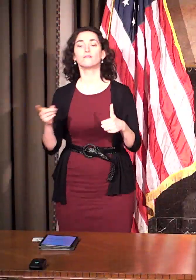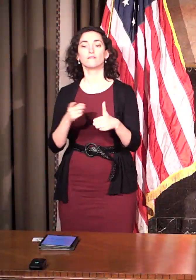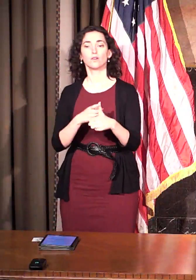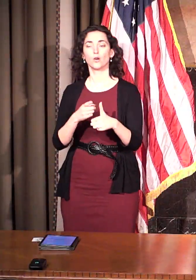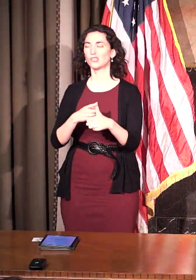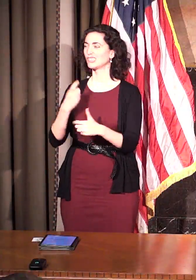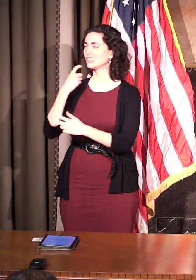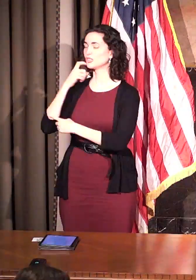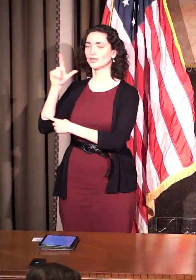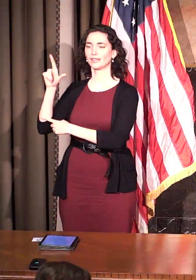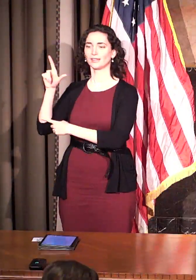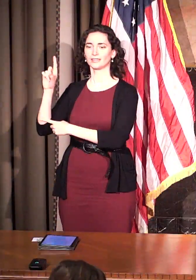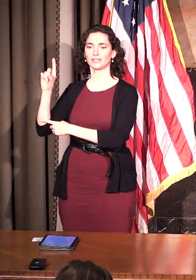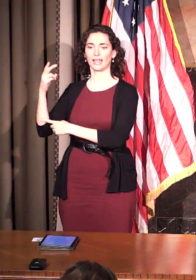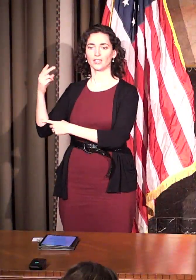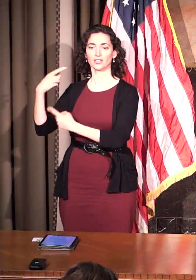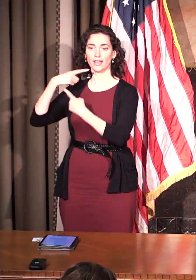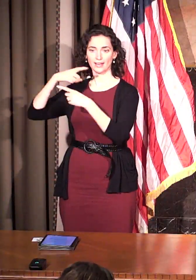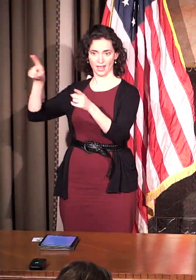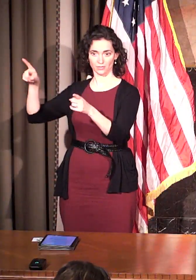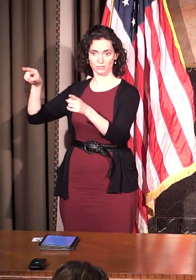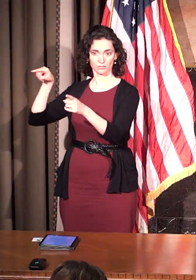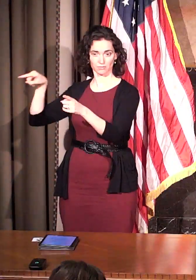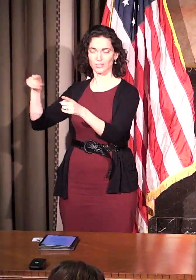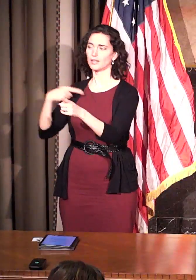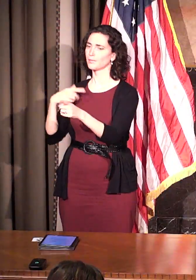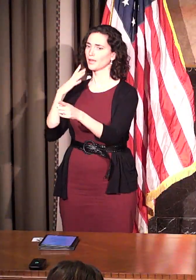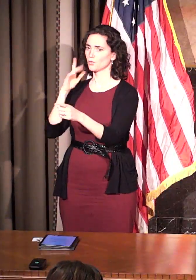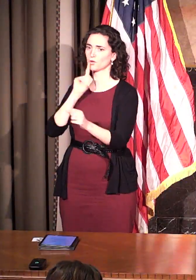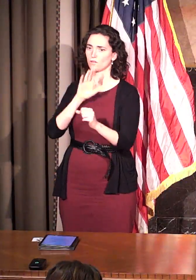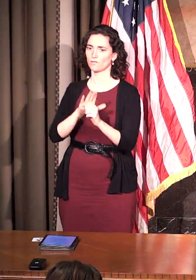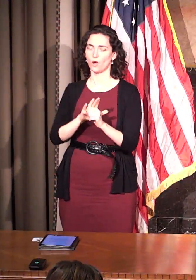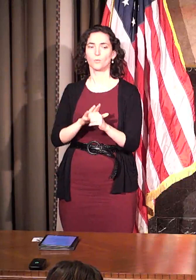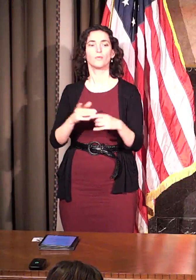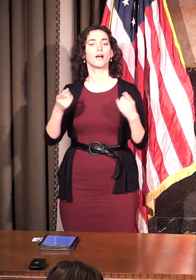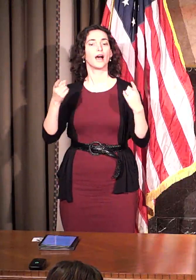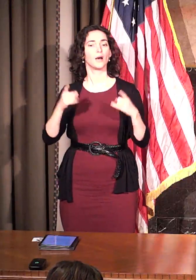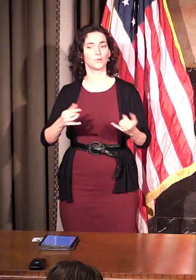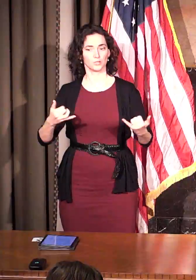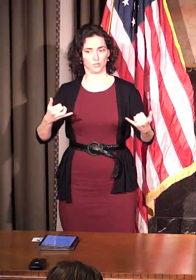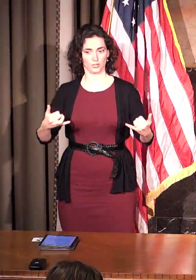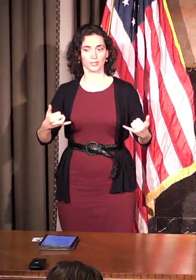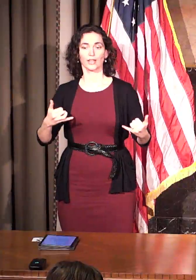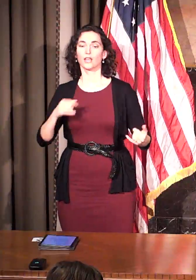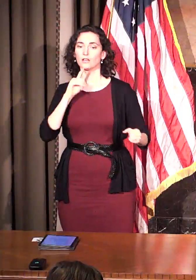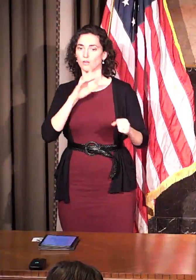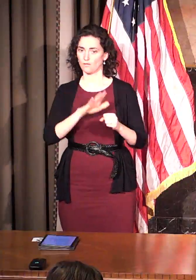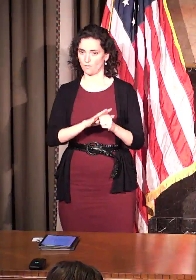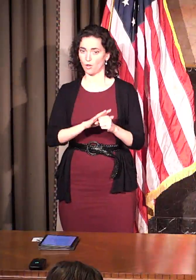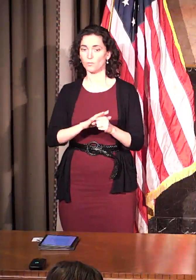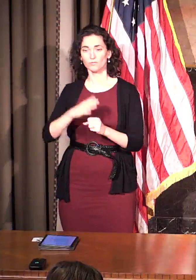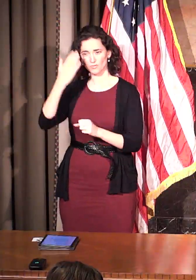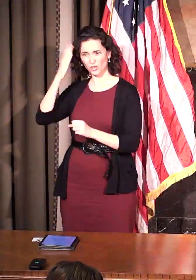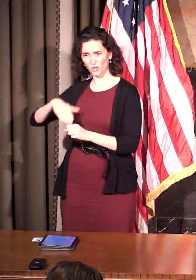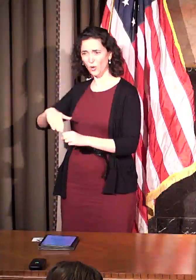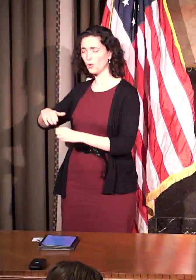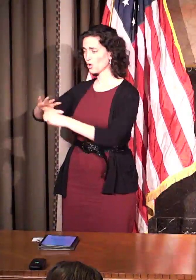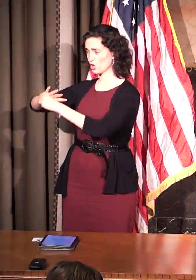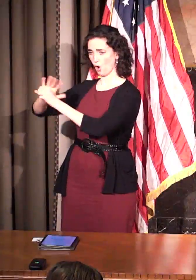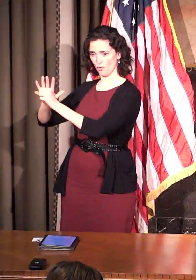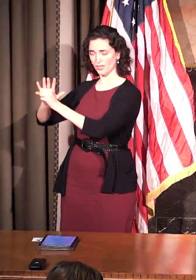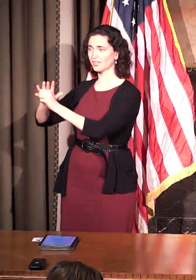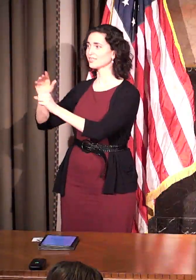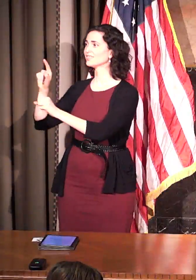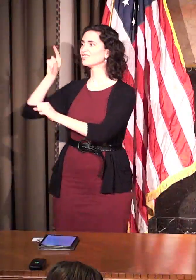just released. So today we have confirmed Louisiana's second and third case of the UK COVID